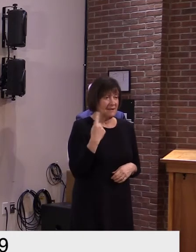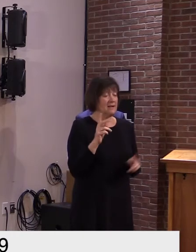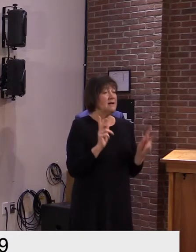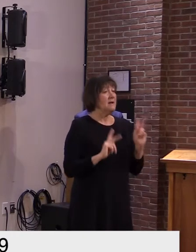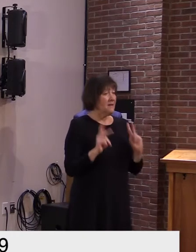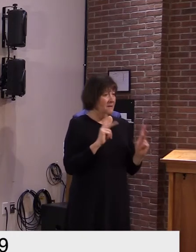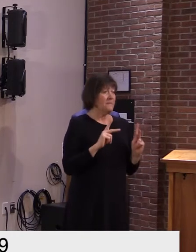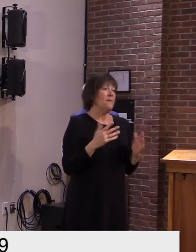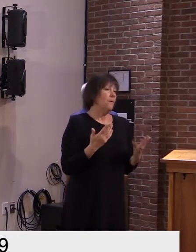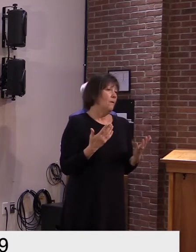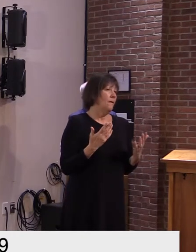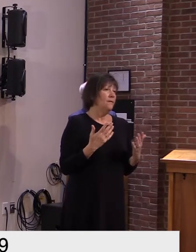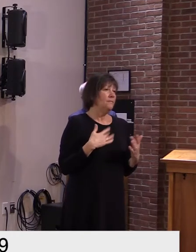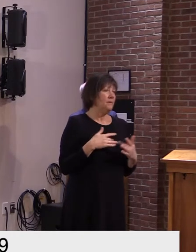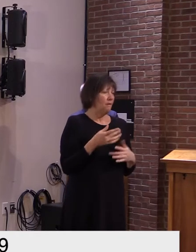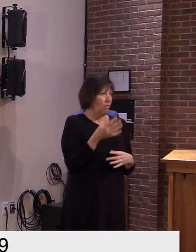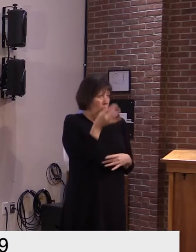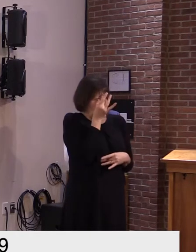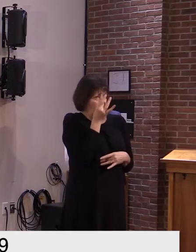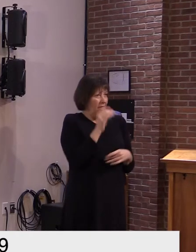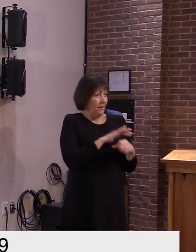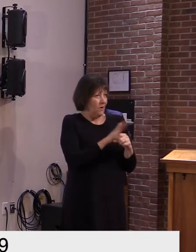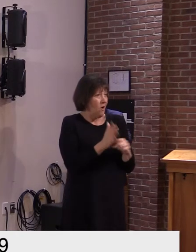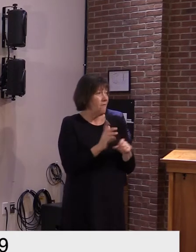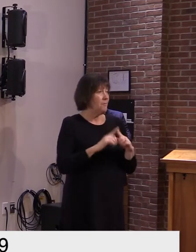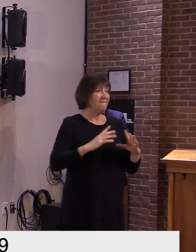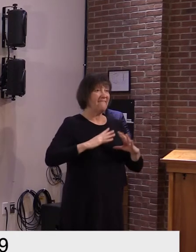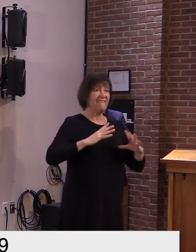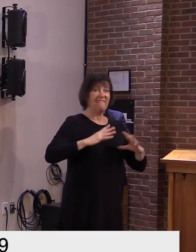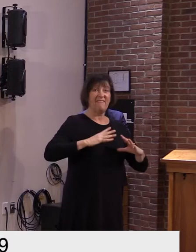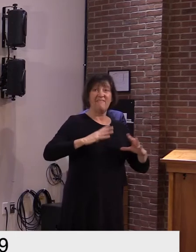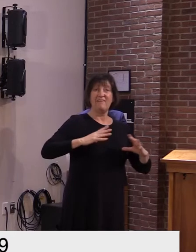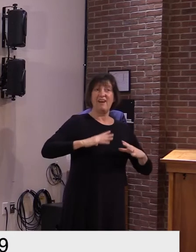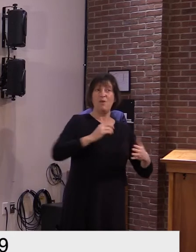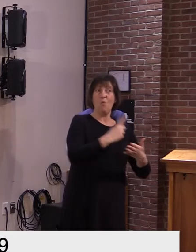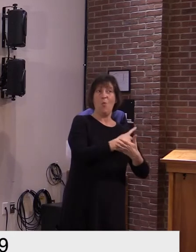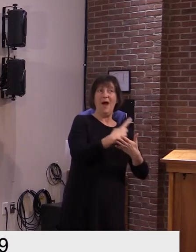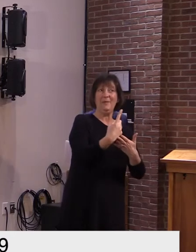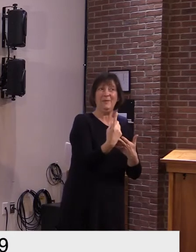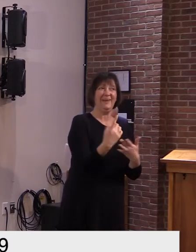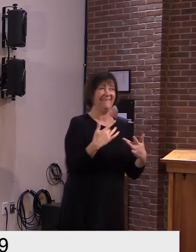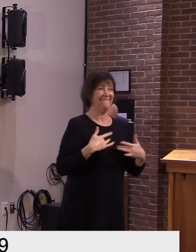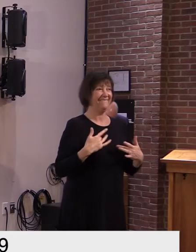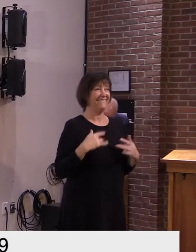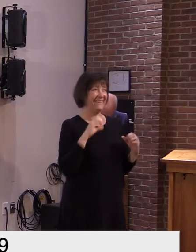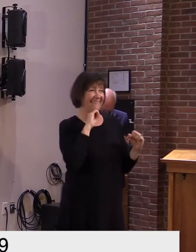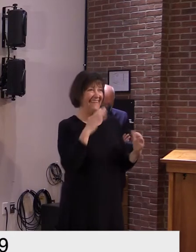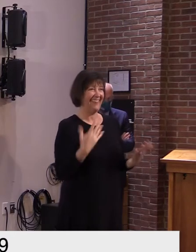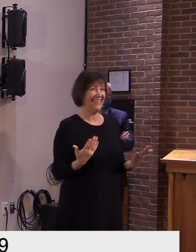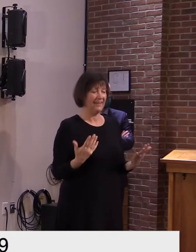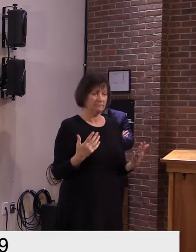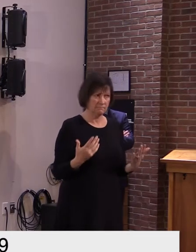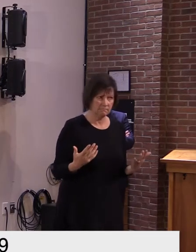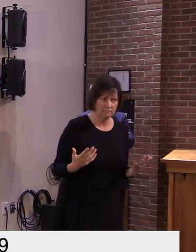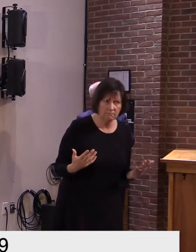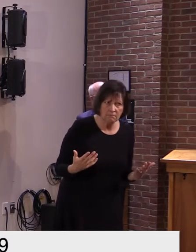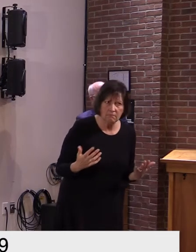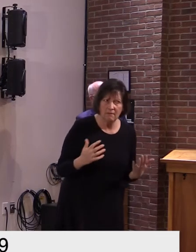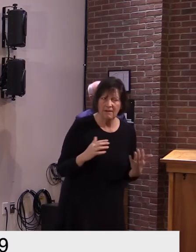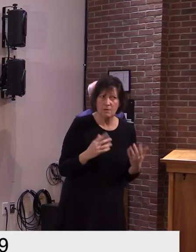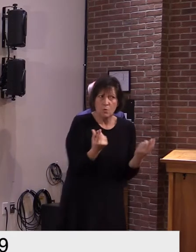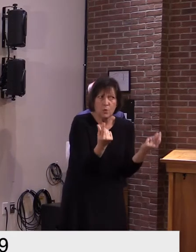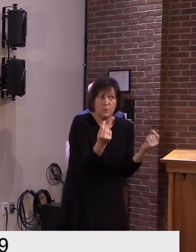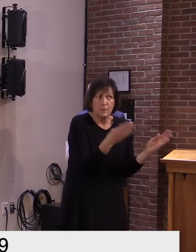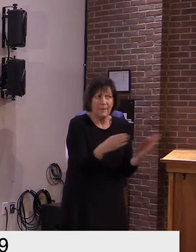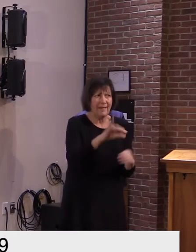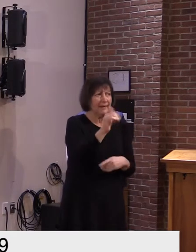develop symptoms and get a test, what are you doing to make sure that schools are safe to open on January 4th, since some people may be developing